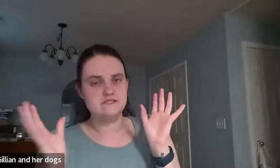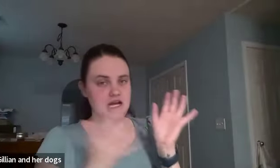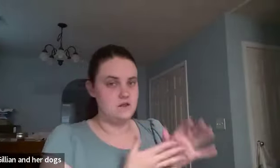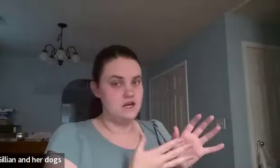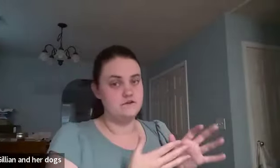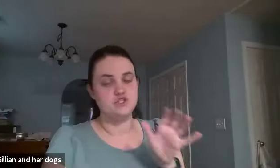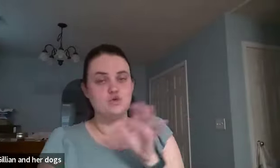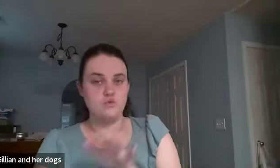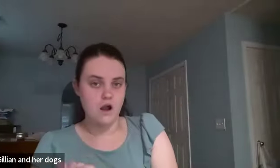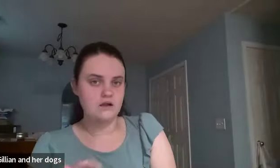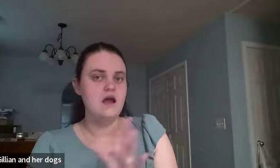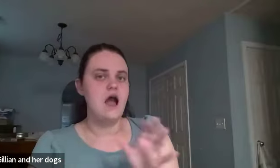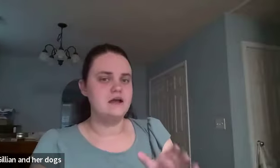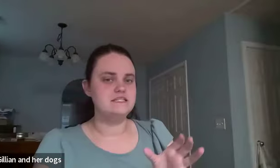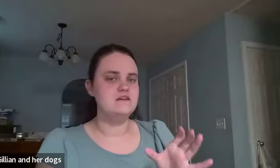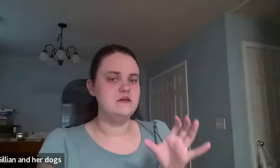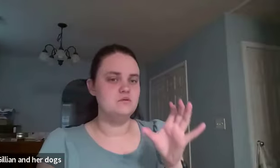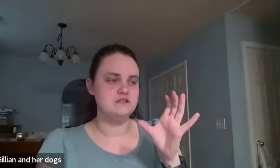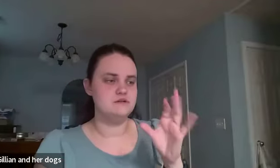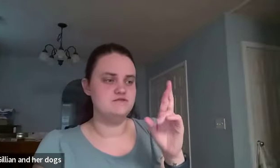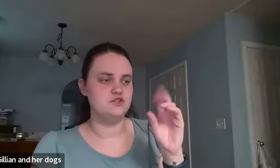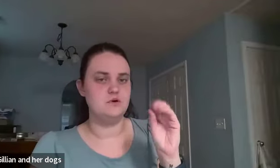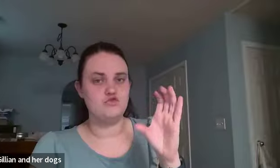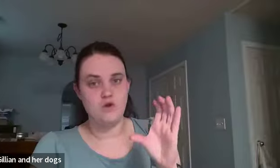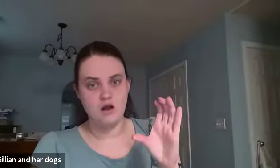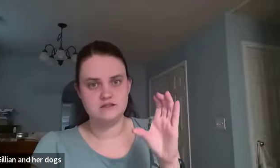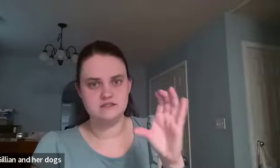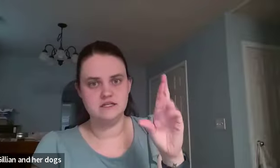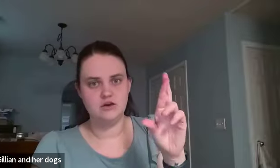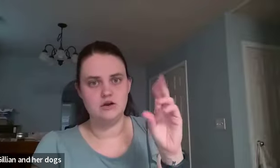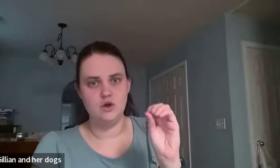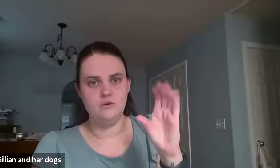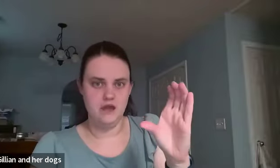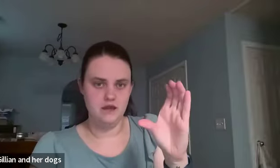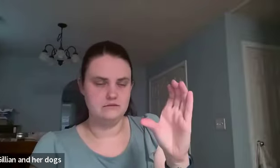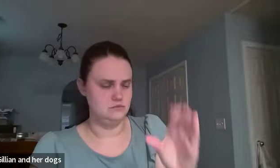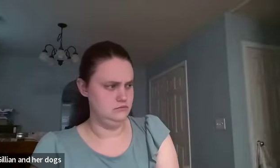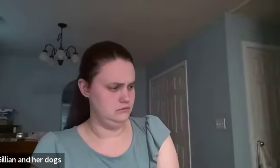it's an alligator versus a croc, I see that they will sometimes fingerspell croc, C-R-O-K. Ooh.